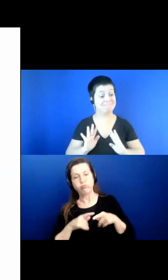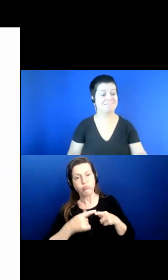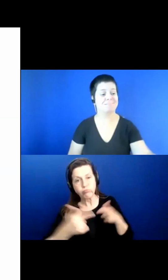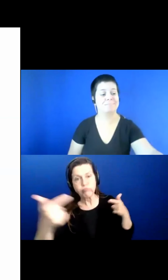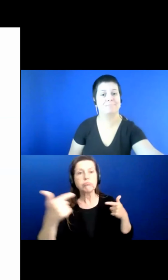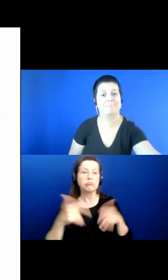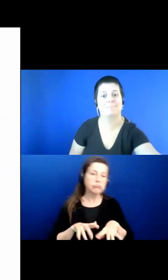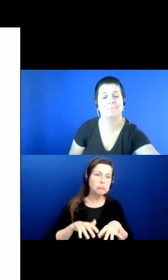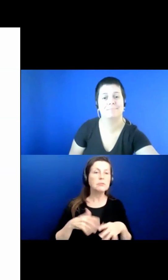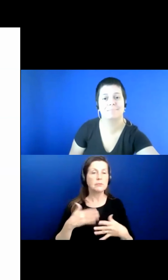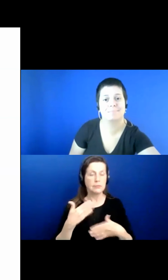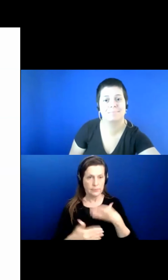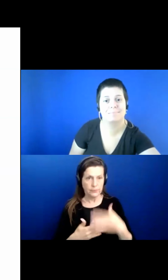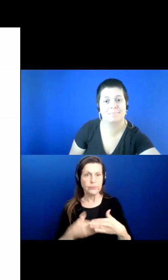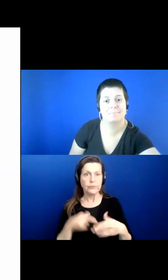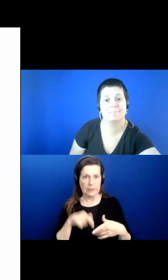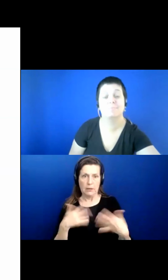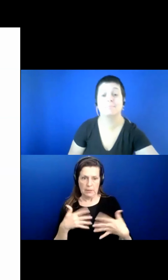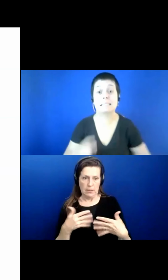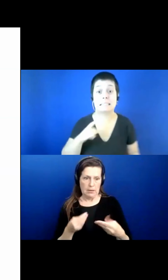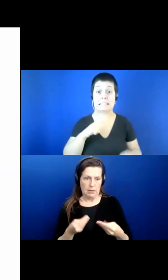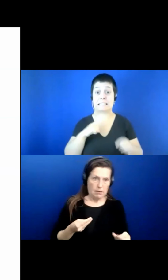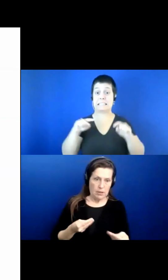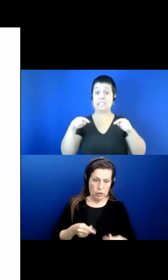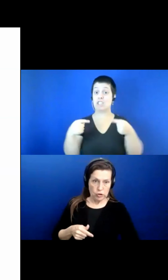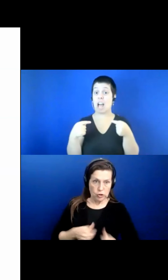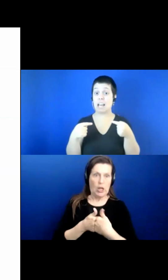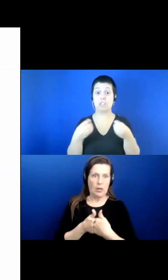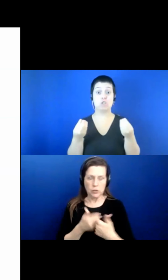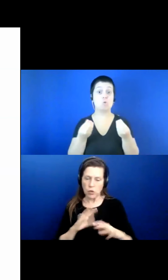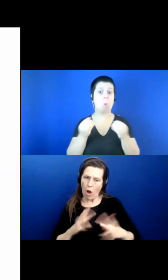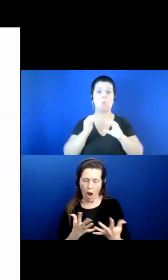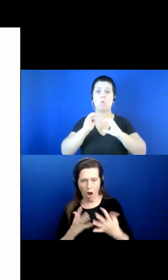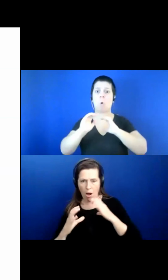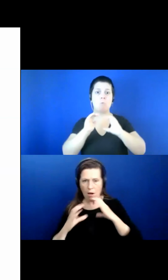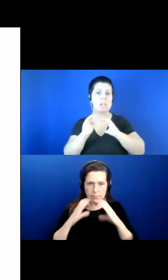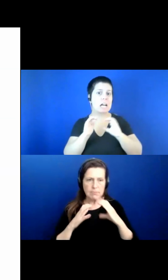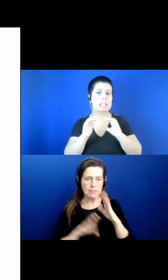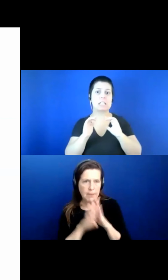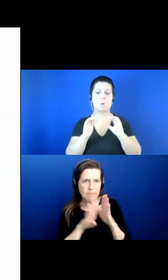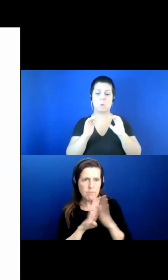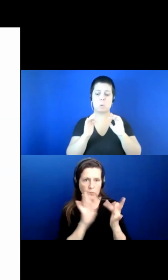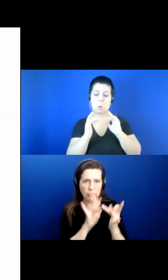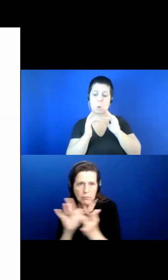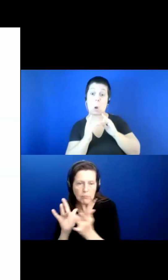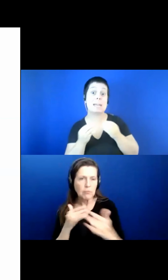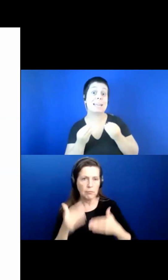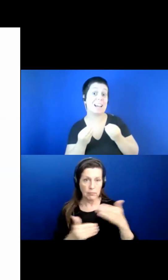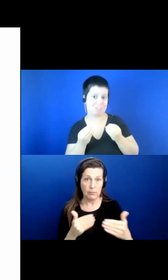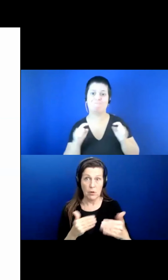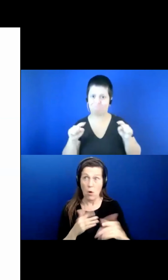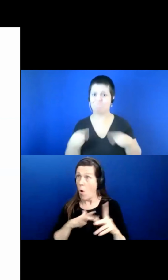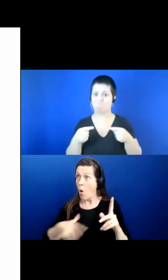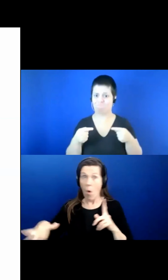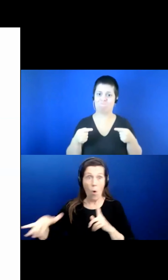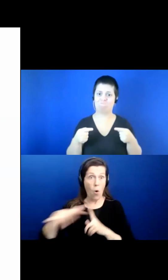maintain and improve connections and communication. all the members of a society are facing more